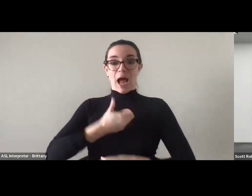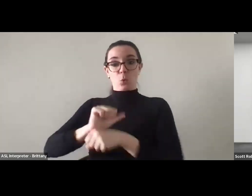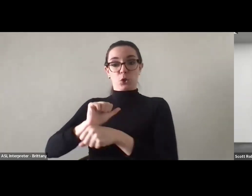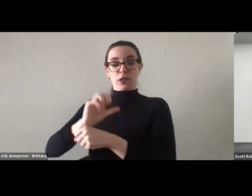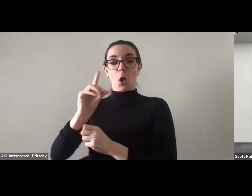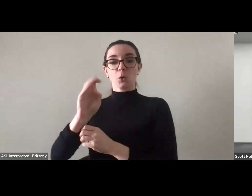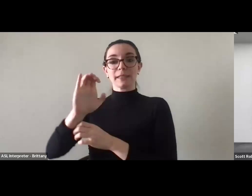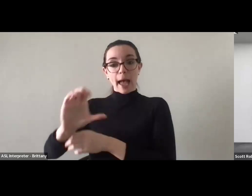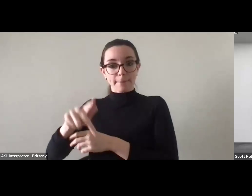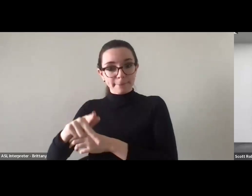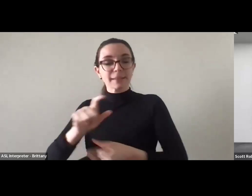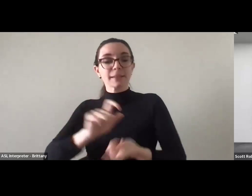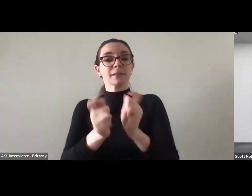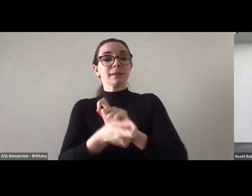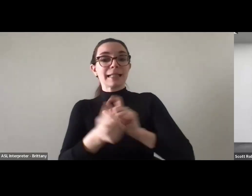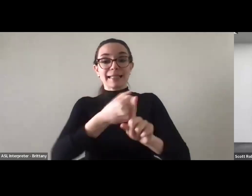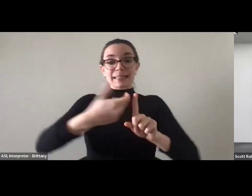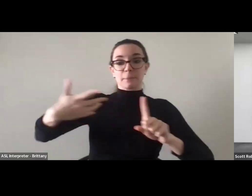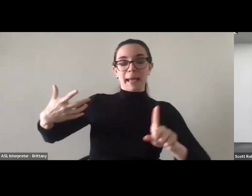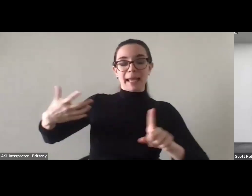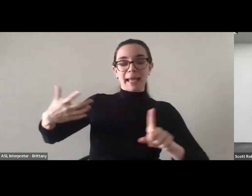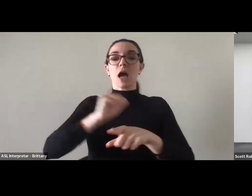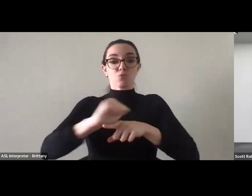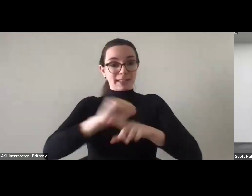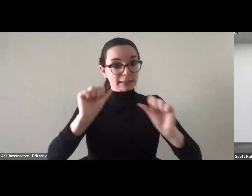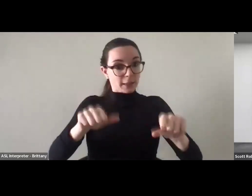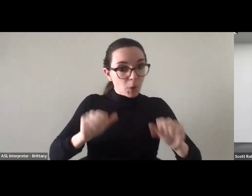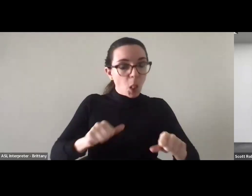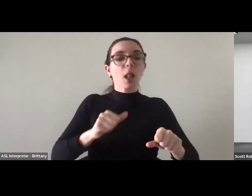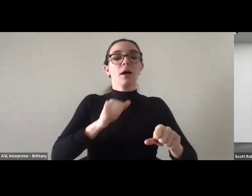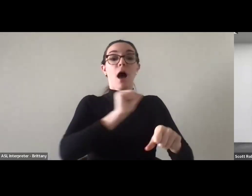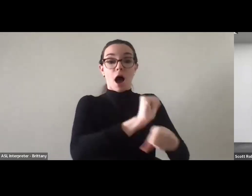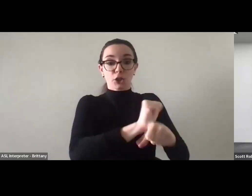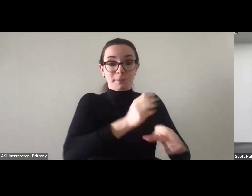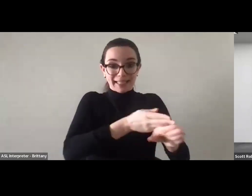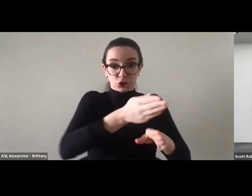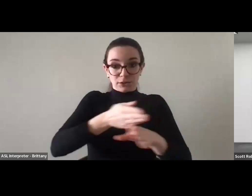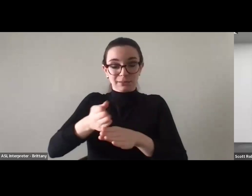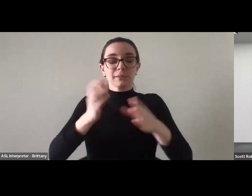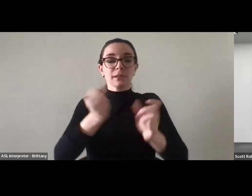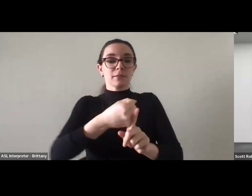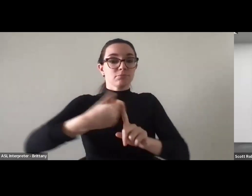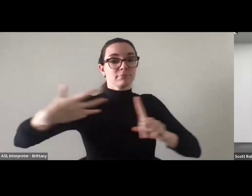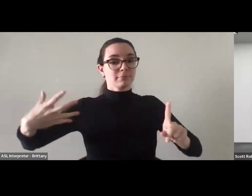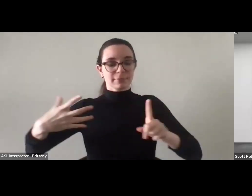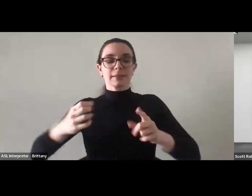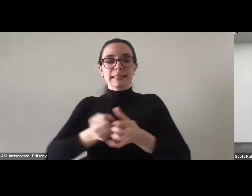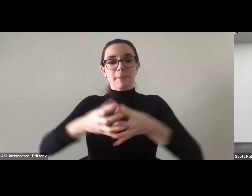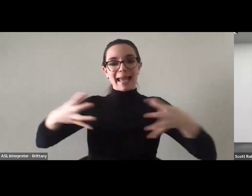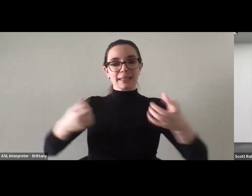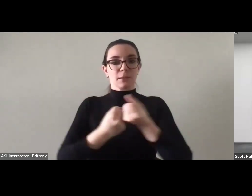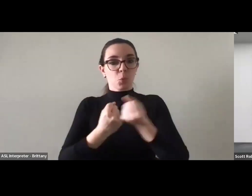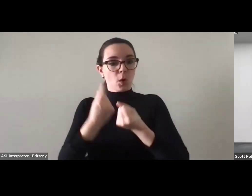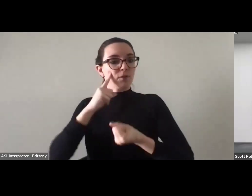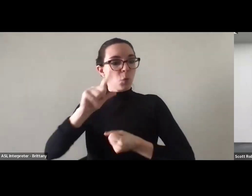include expanded apprenticeable occupations, greater support for inclusion and access,